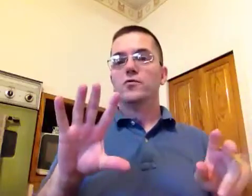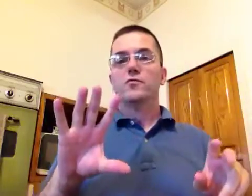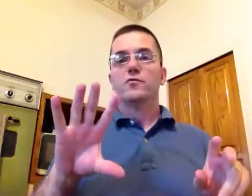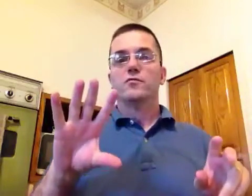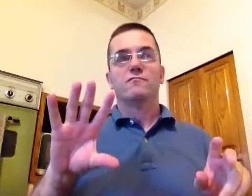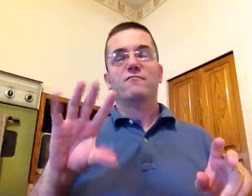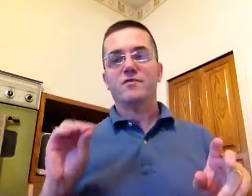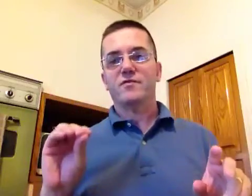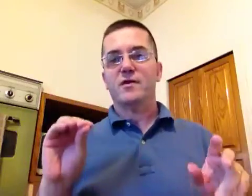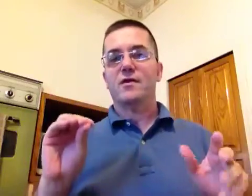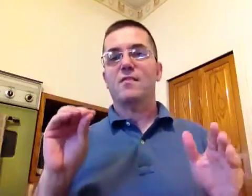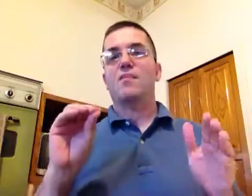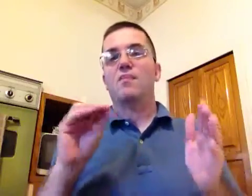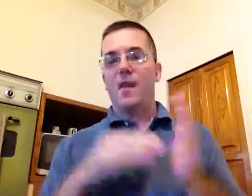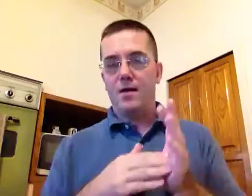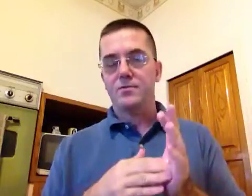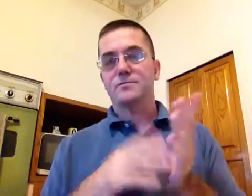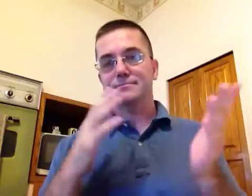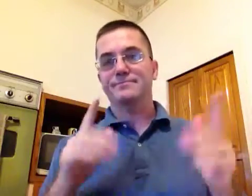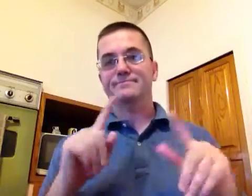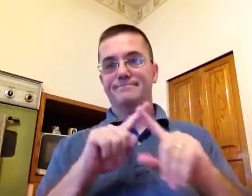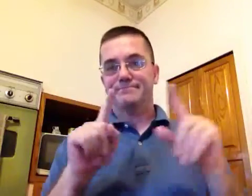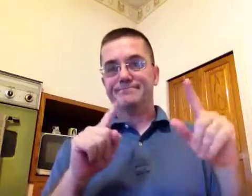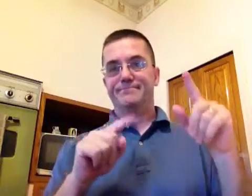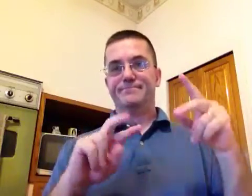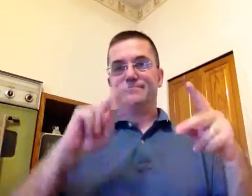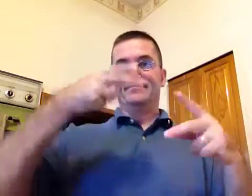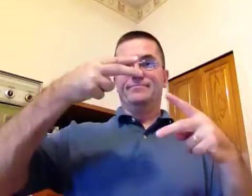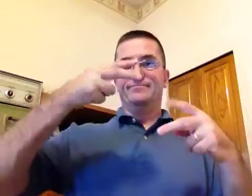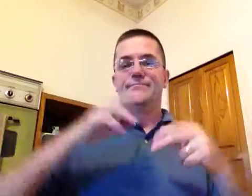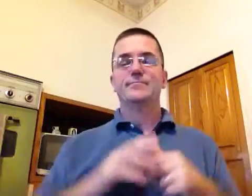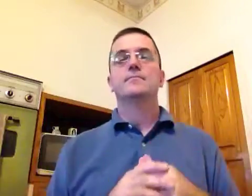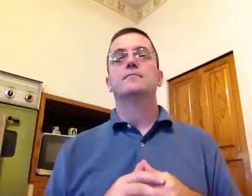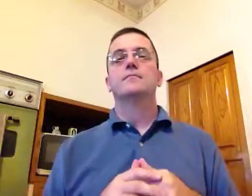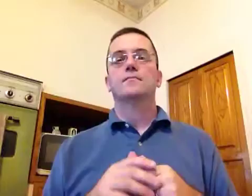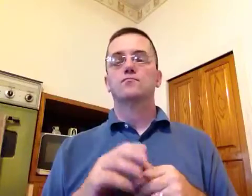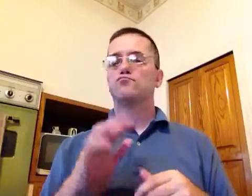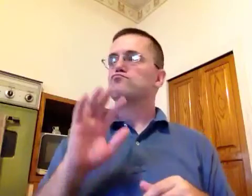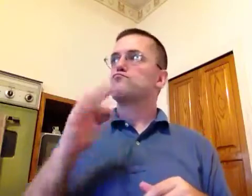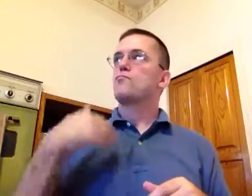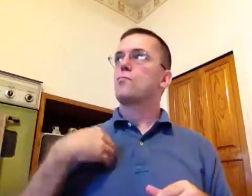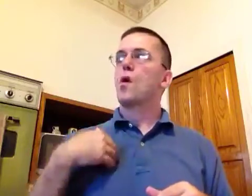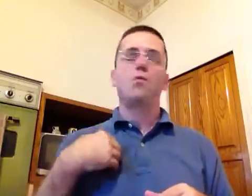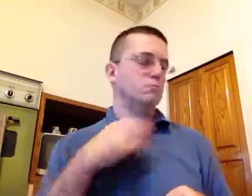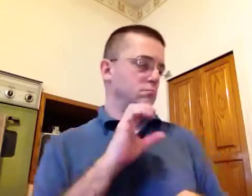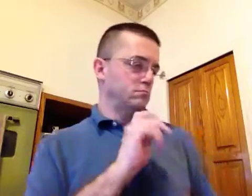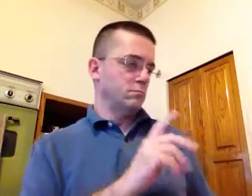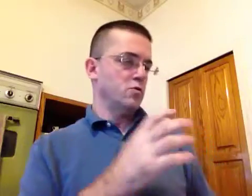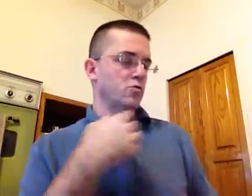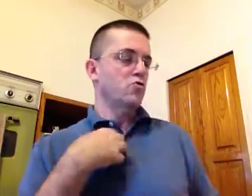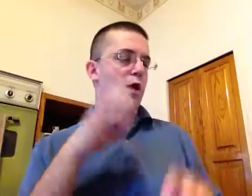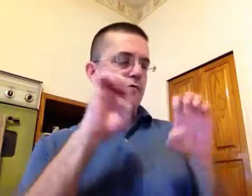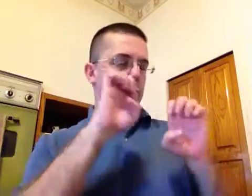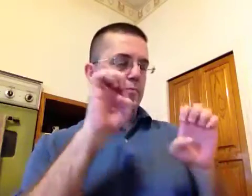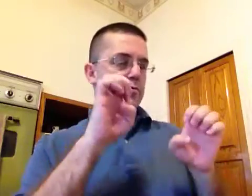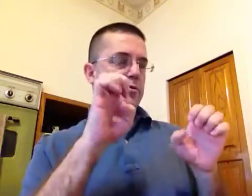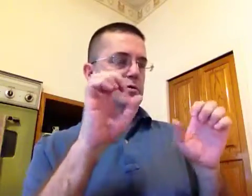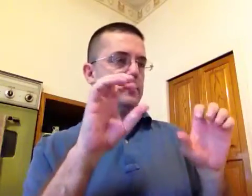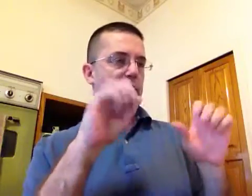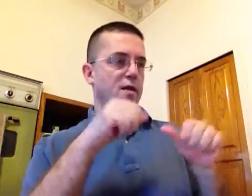Okay. All right. So I have a full emergency fund in place. You're debt-free. You have an emergency fund, and you have enough saved up to buy the boat. But your home is underwater, and